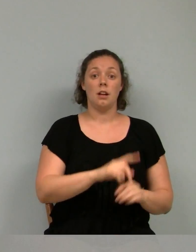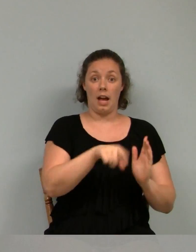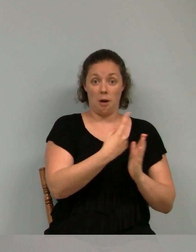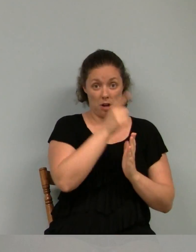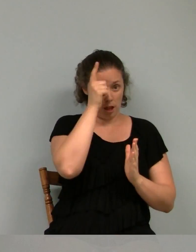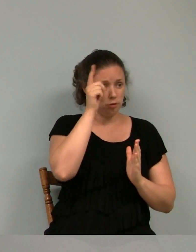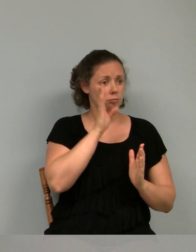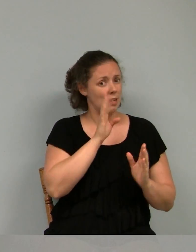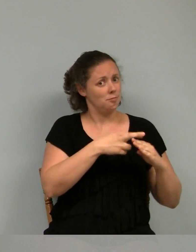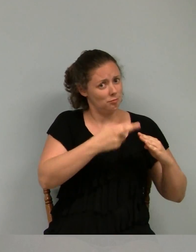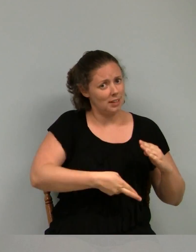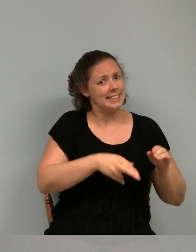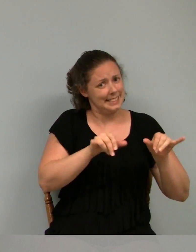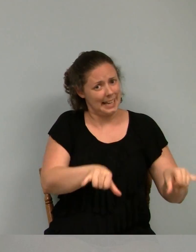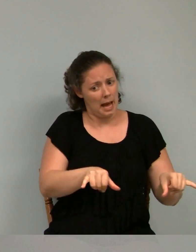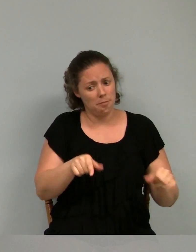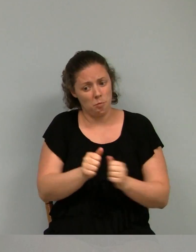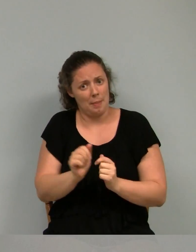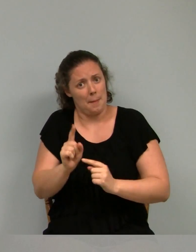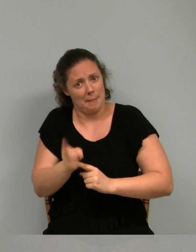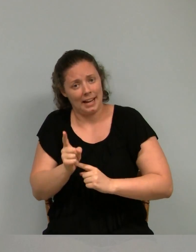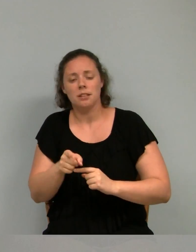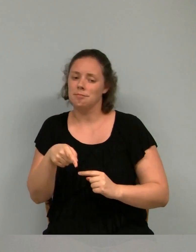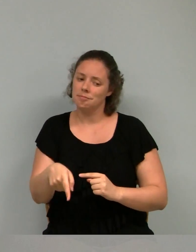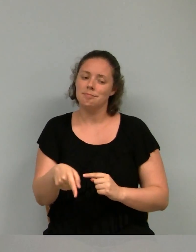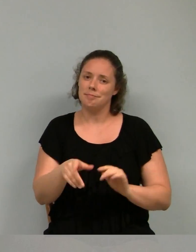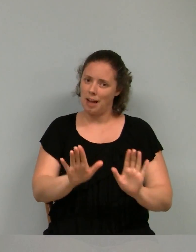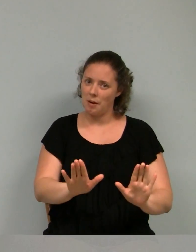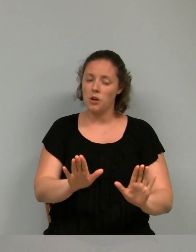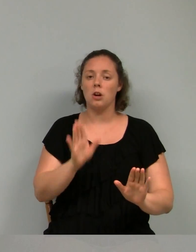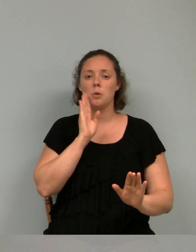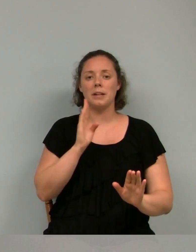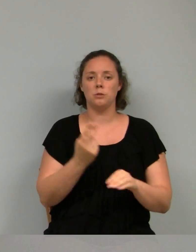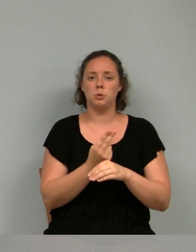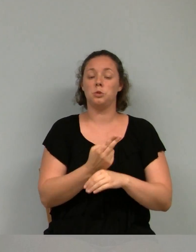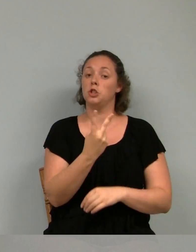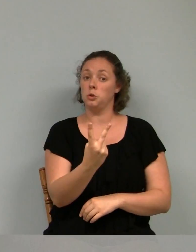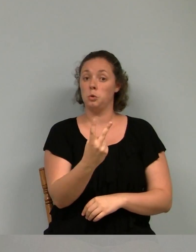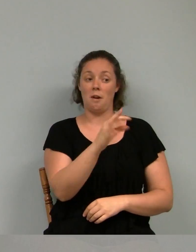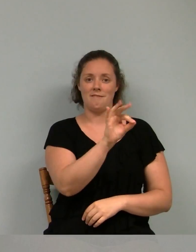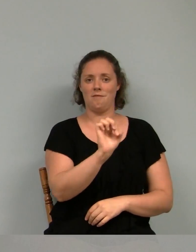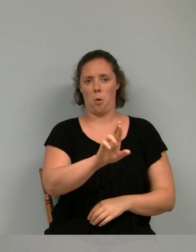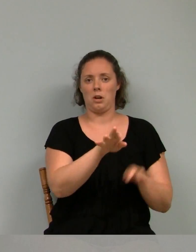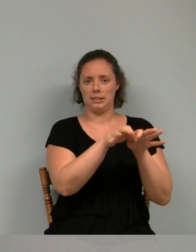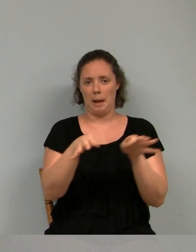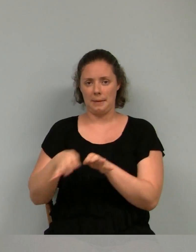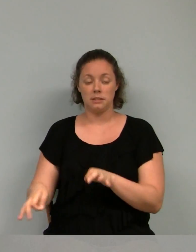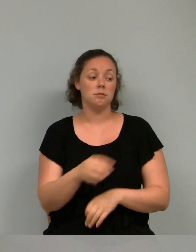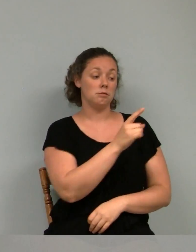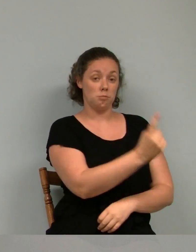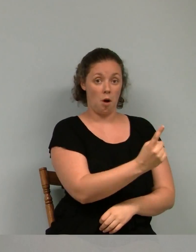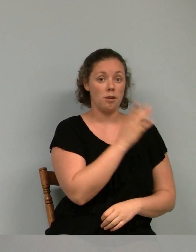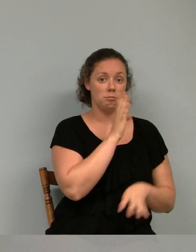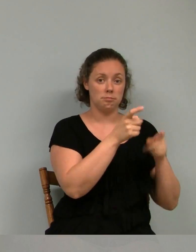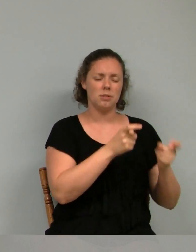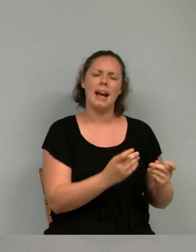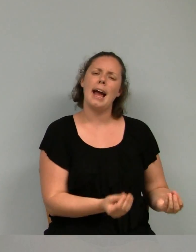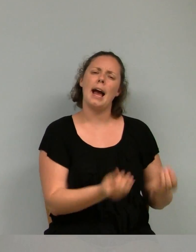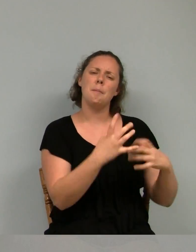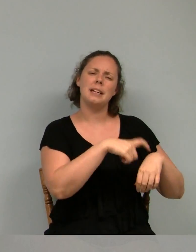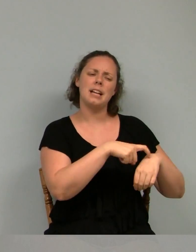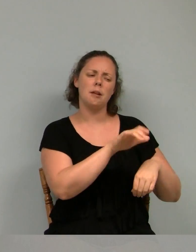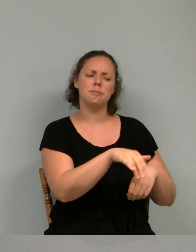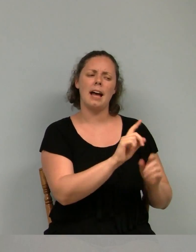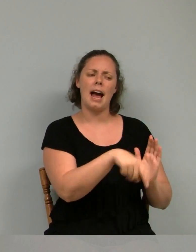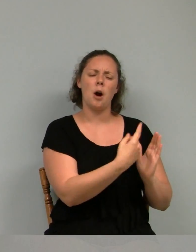same manner as the minutes, however uses 2 for statements. One controls how many times the hour